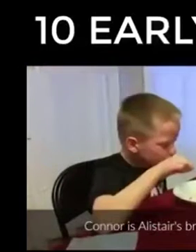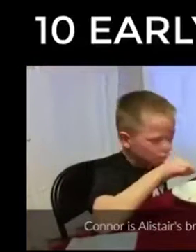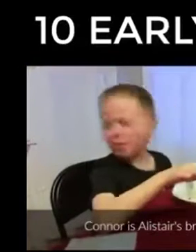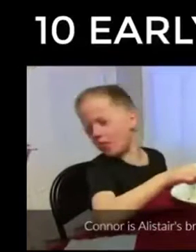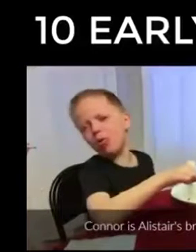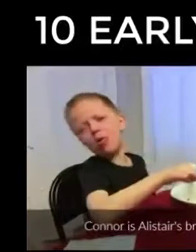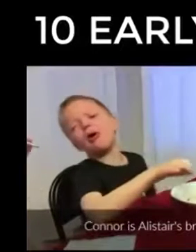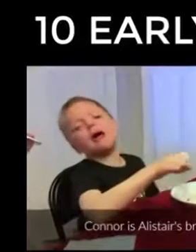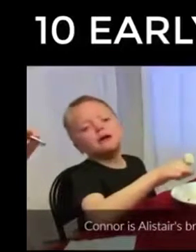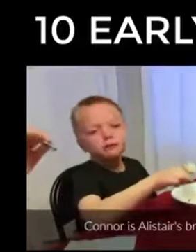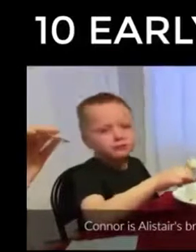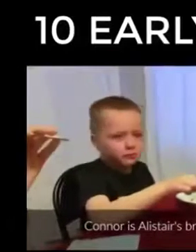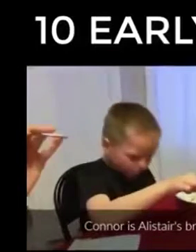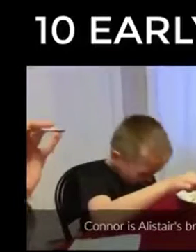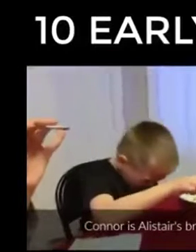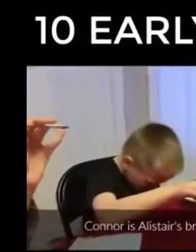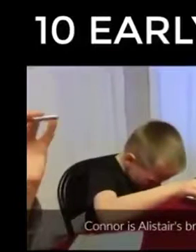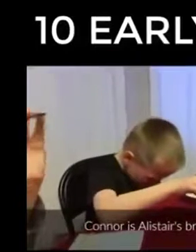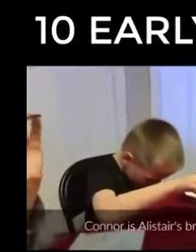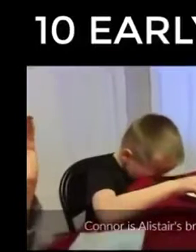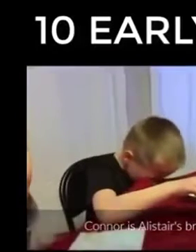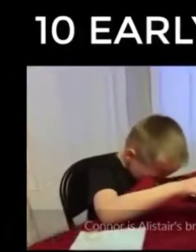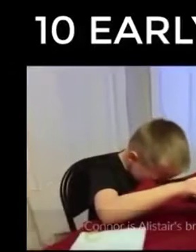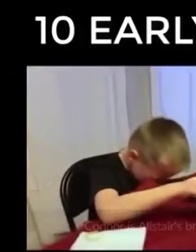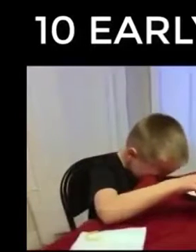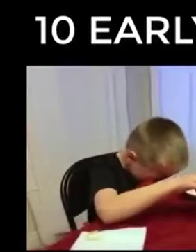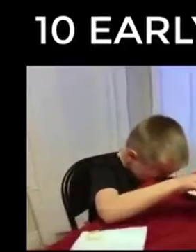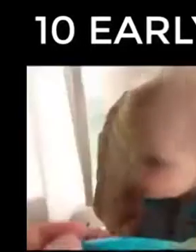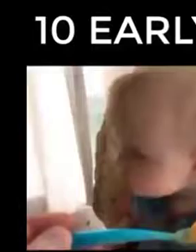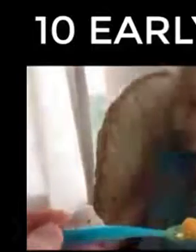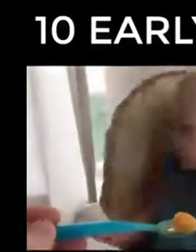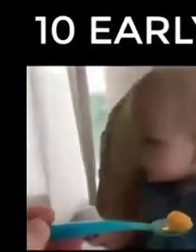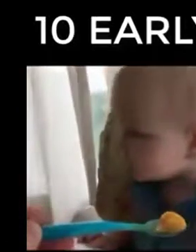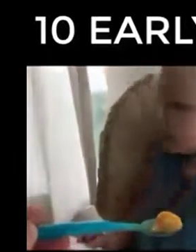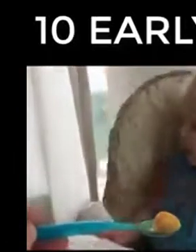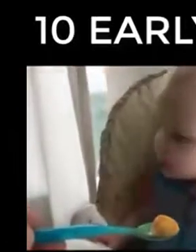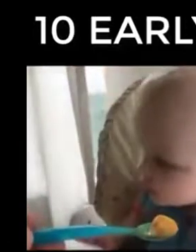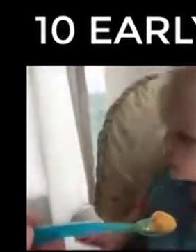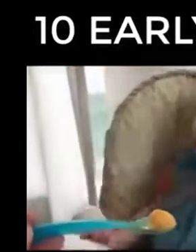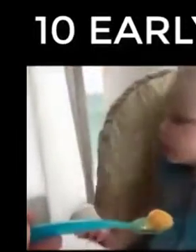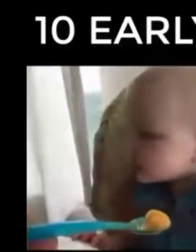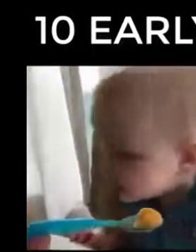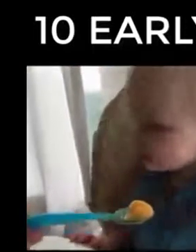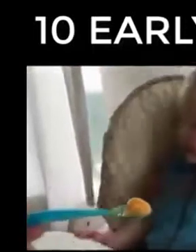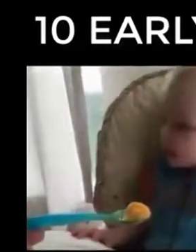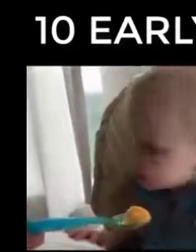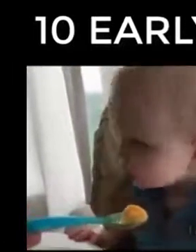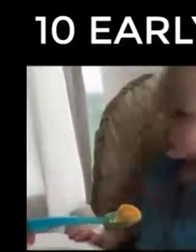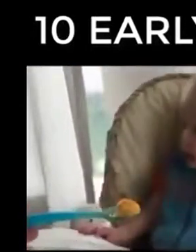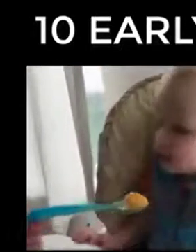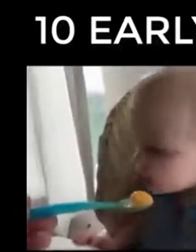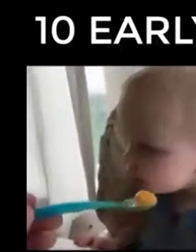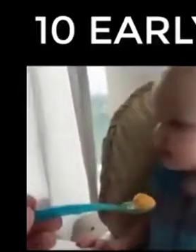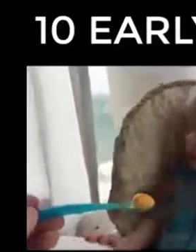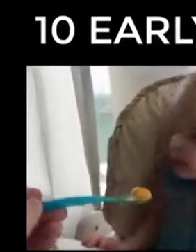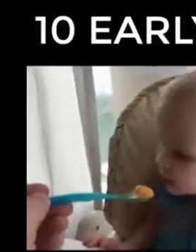food. While this sounds like typical child behavior, it's on a much higher level. If you offer that food to your child, even if they are clearly hungry, they won't eat it